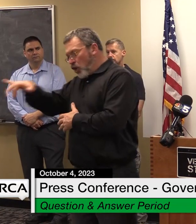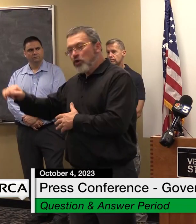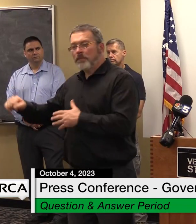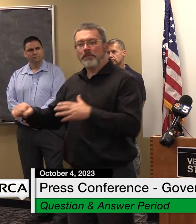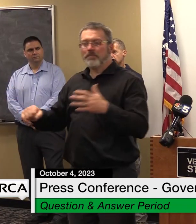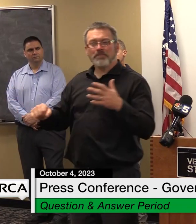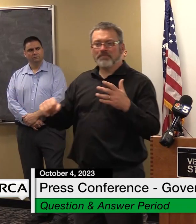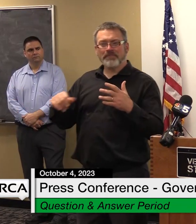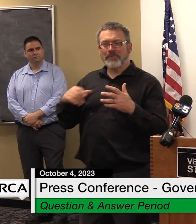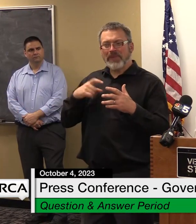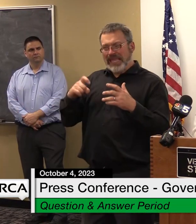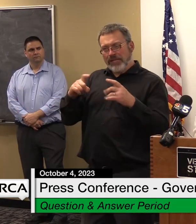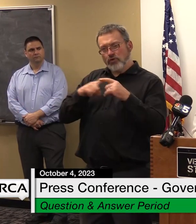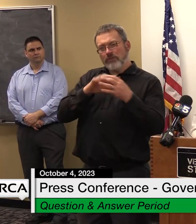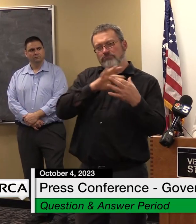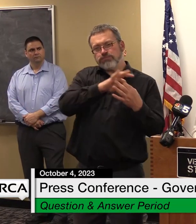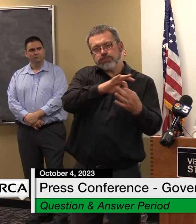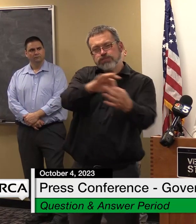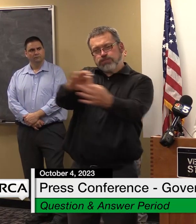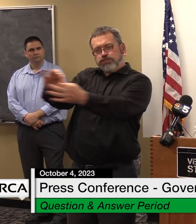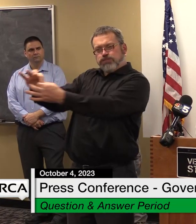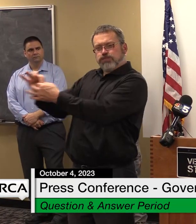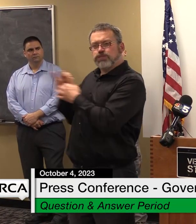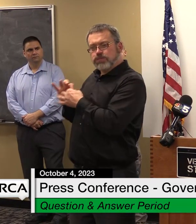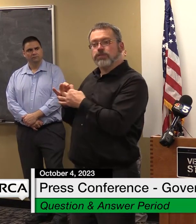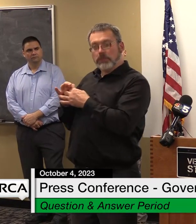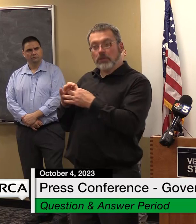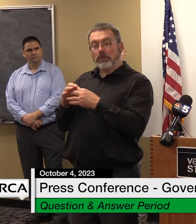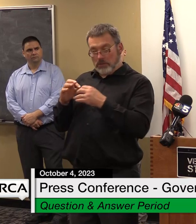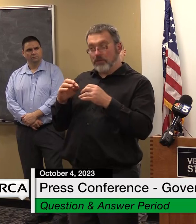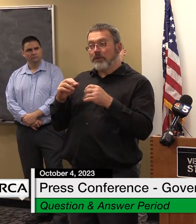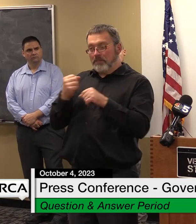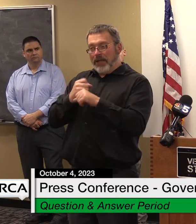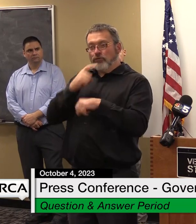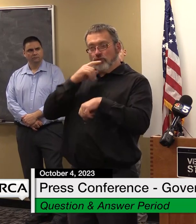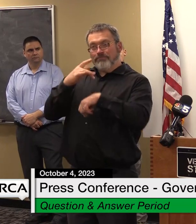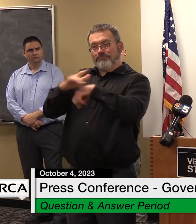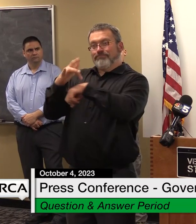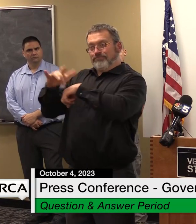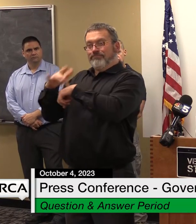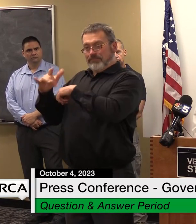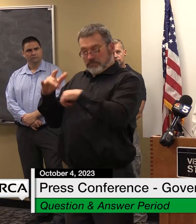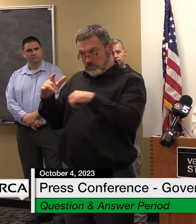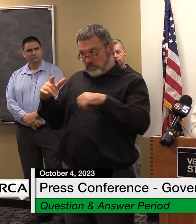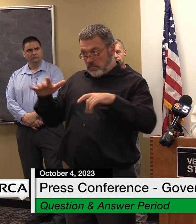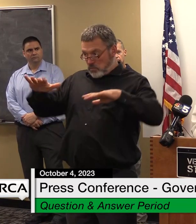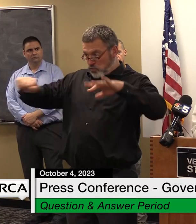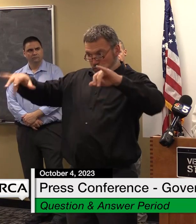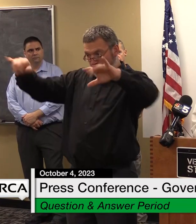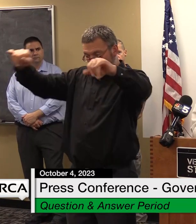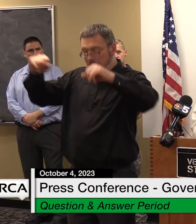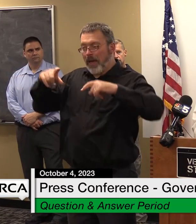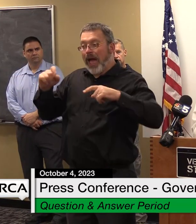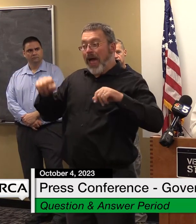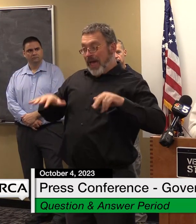to replenish the housing as we provide more storage capacity. So it could be